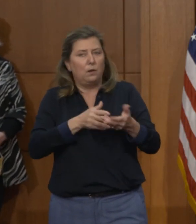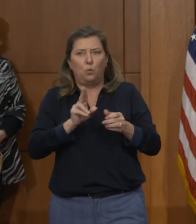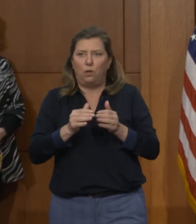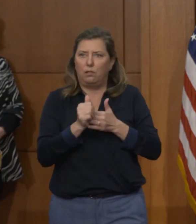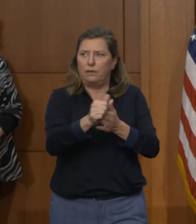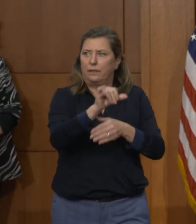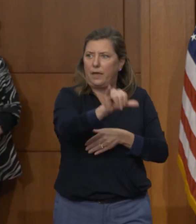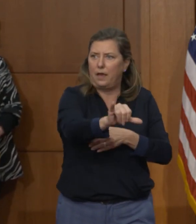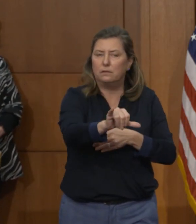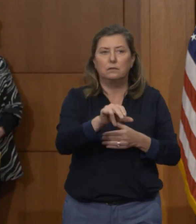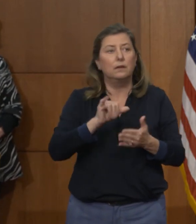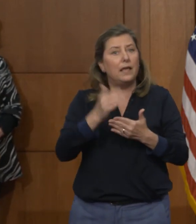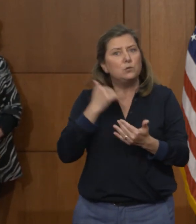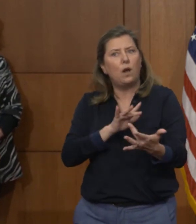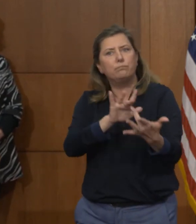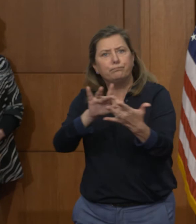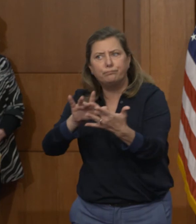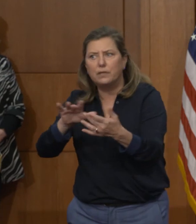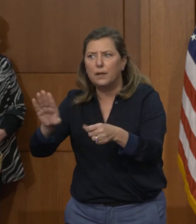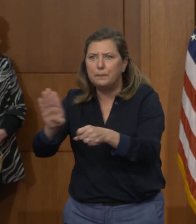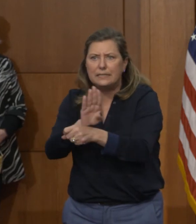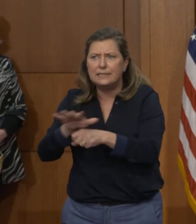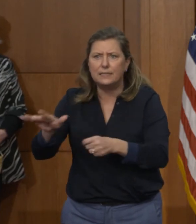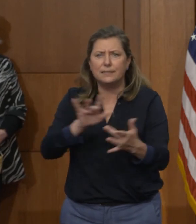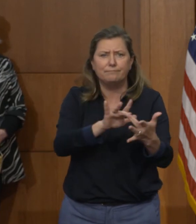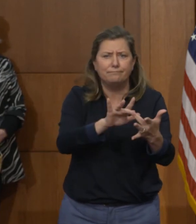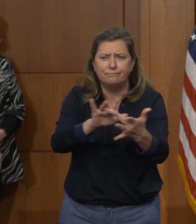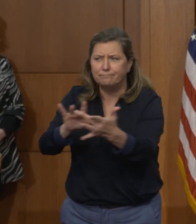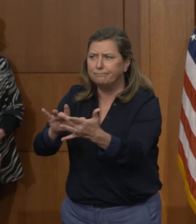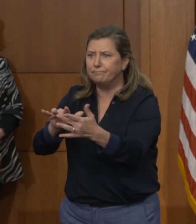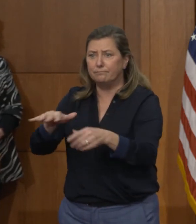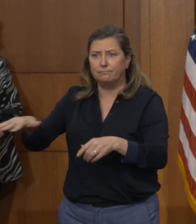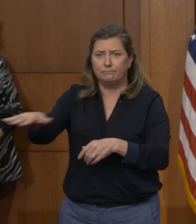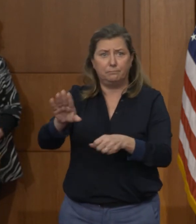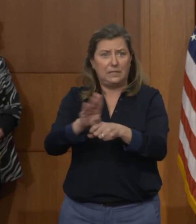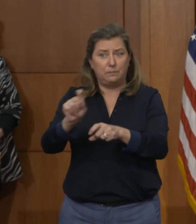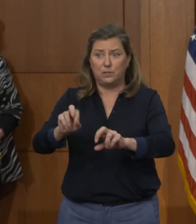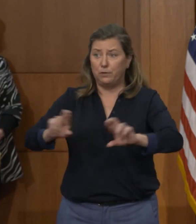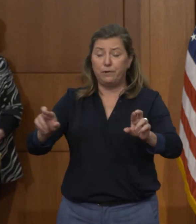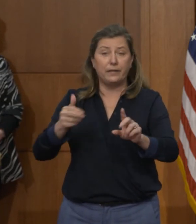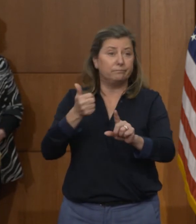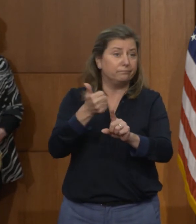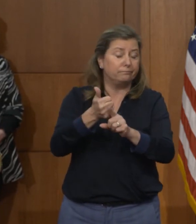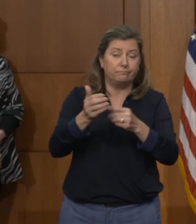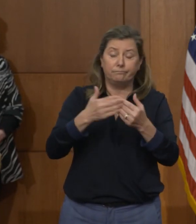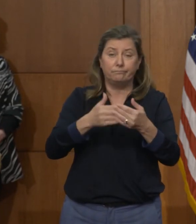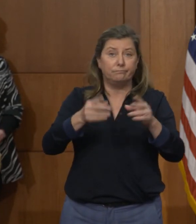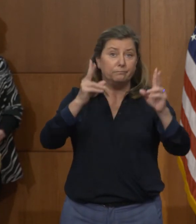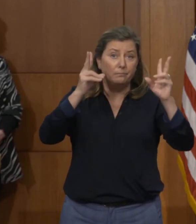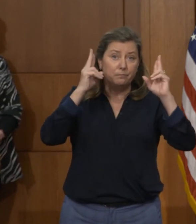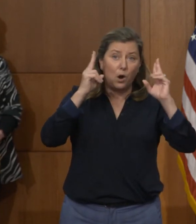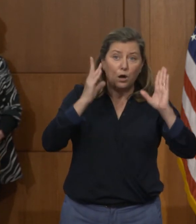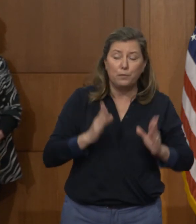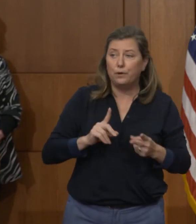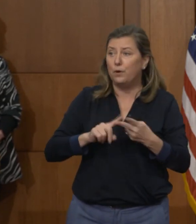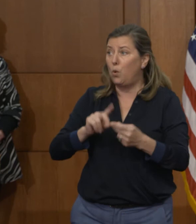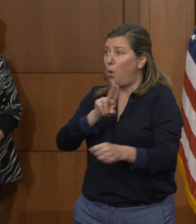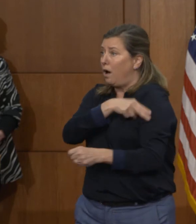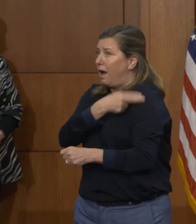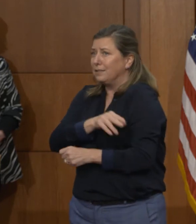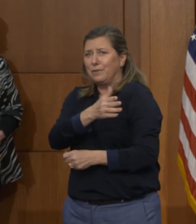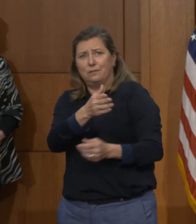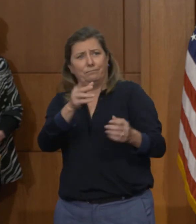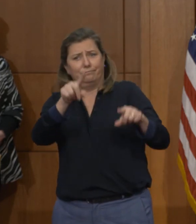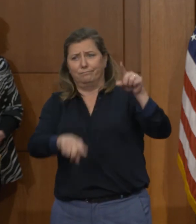out to businesses, because they have to be in a position, whether it be a barber shop or a hospital, to make sure